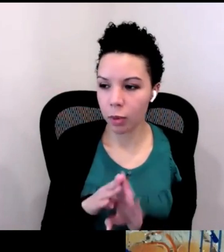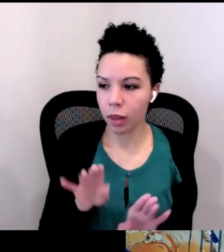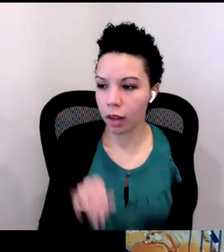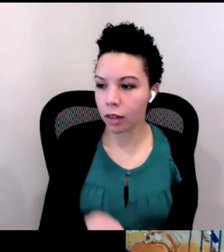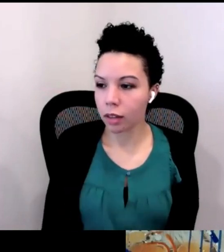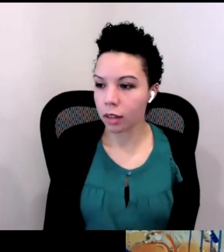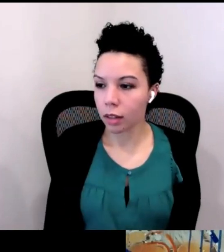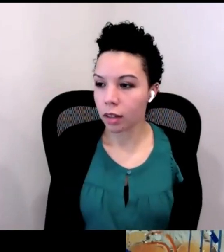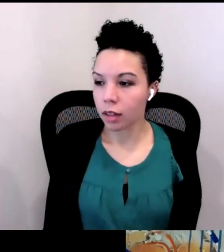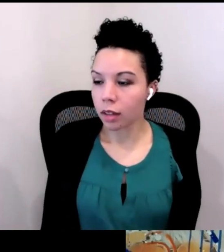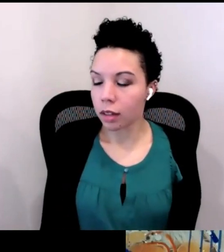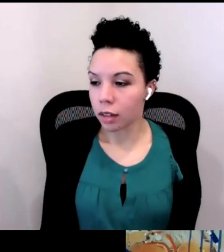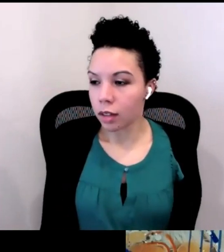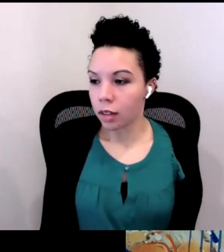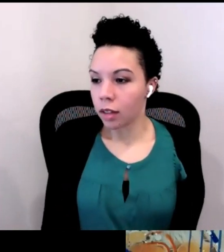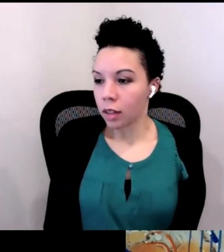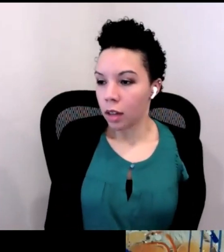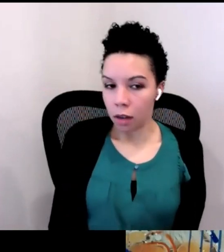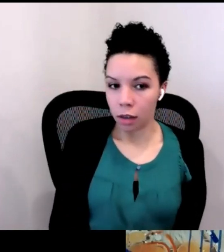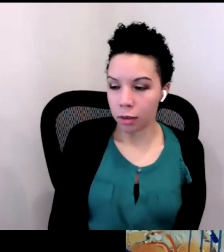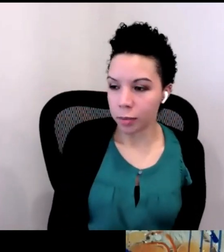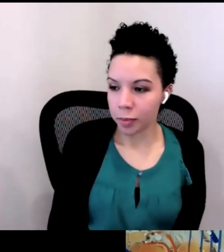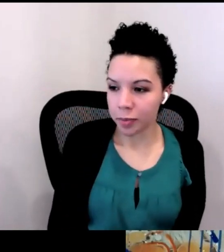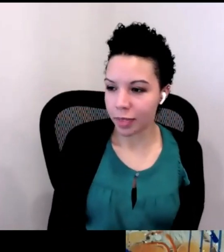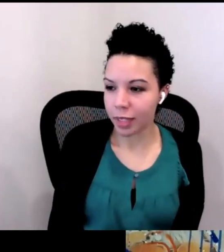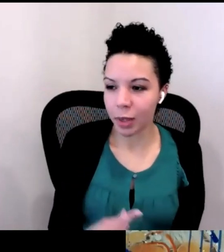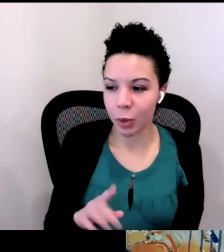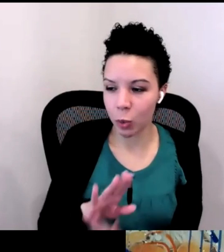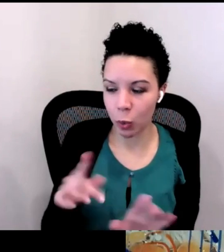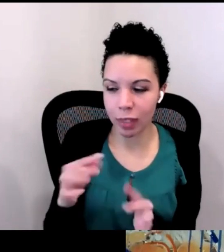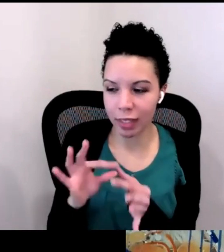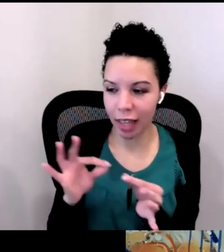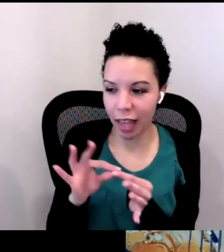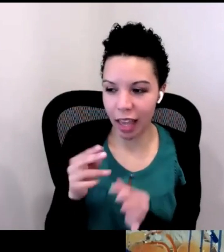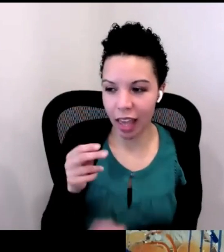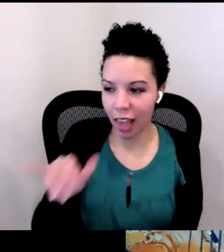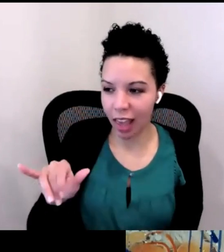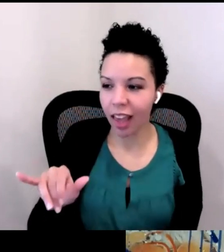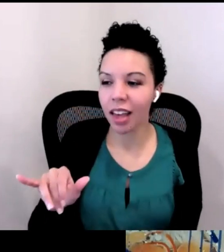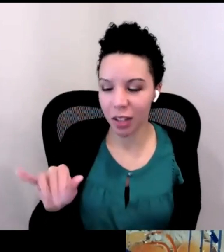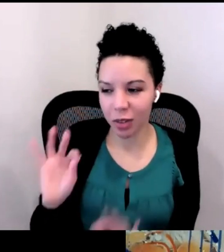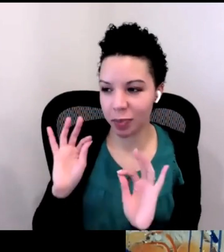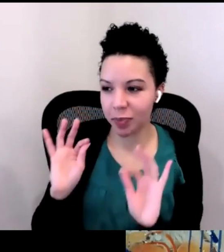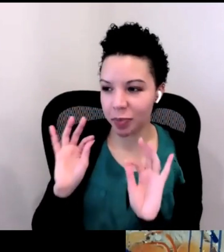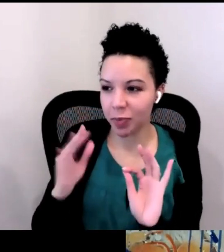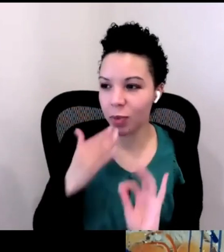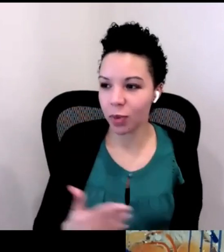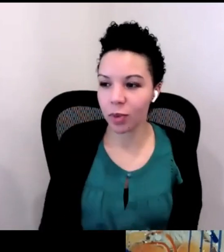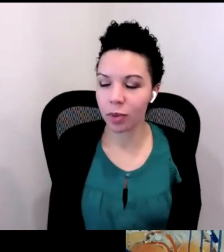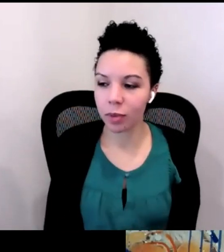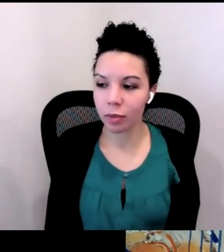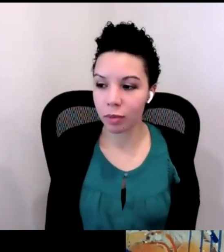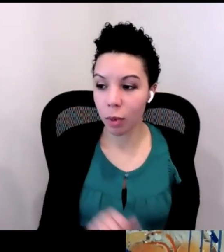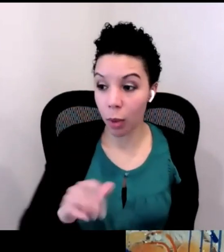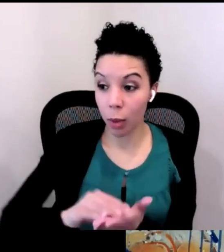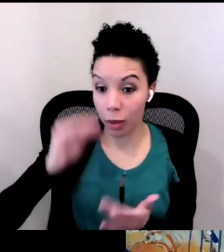hey. Really good one. Really, really good one. Anything else we learned today?